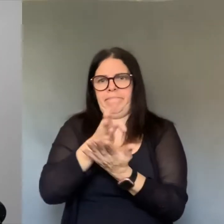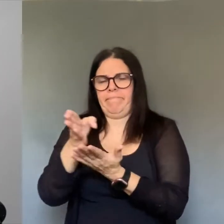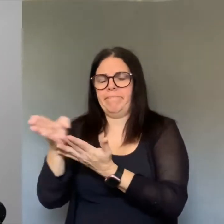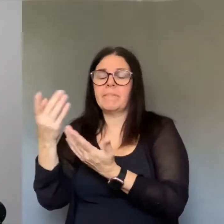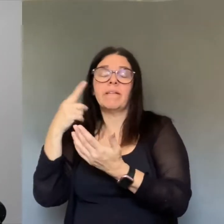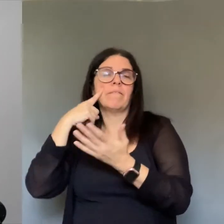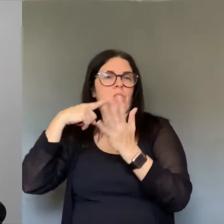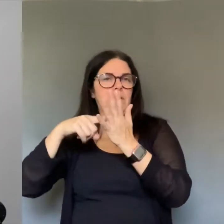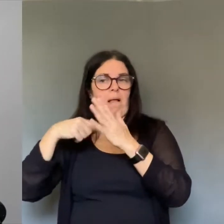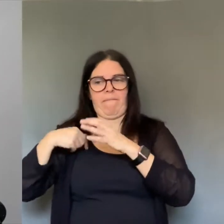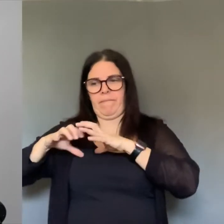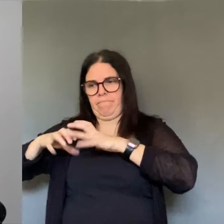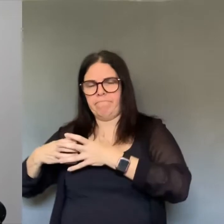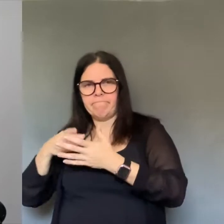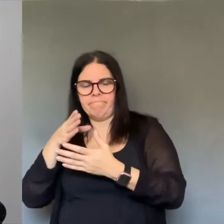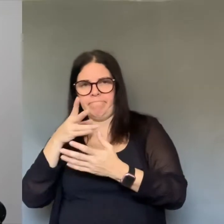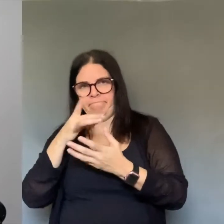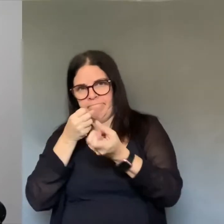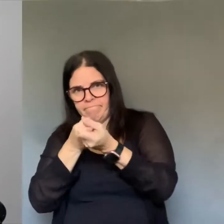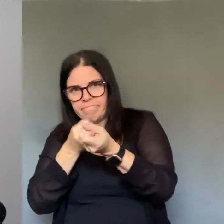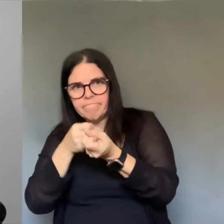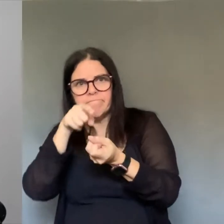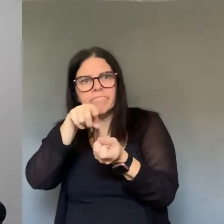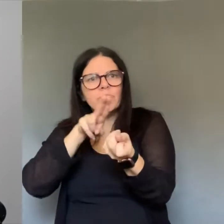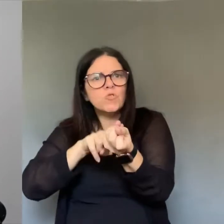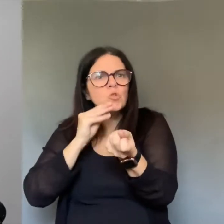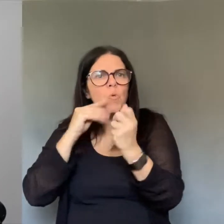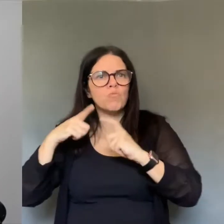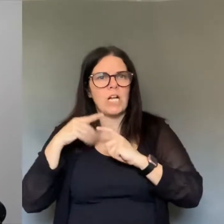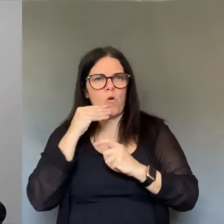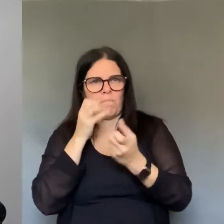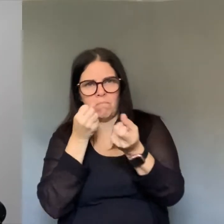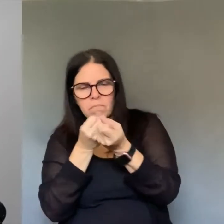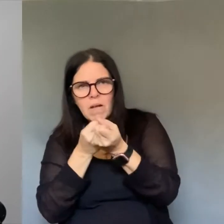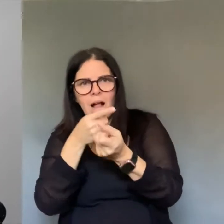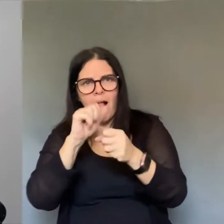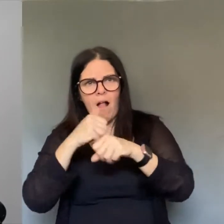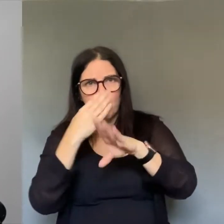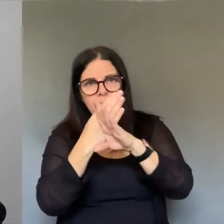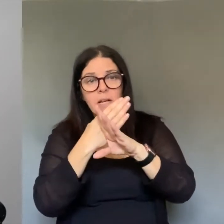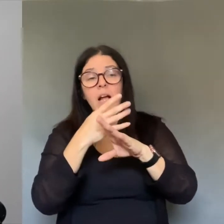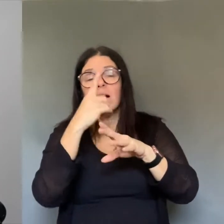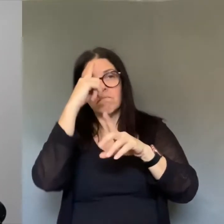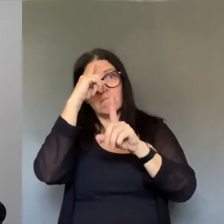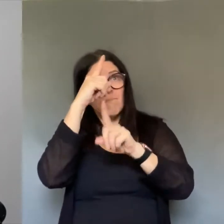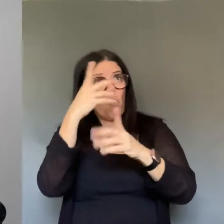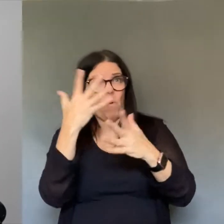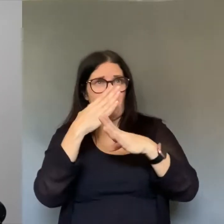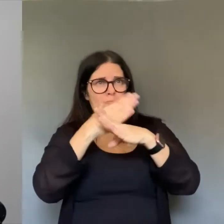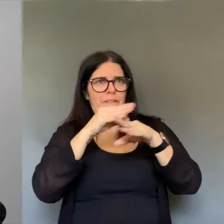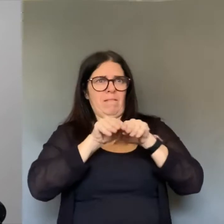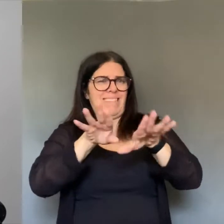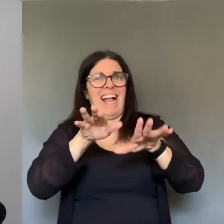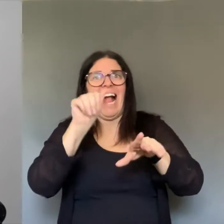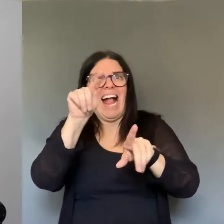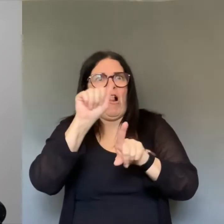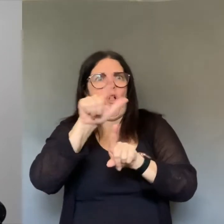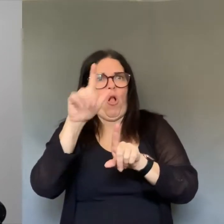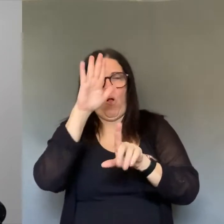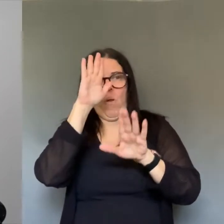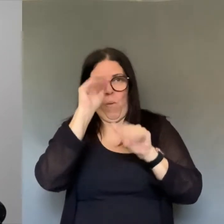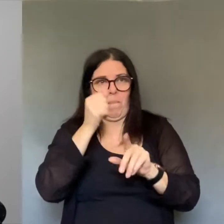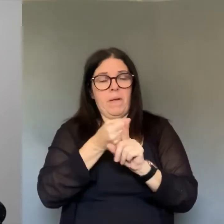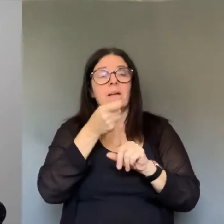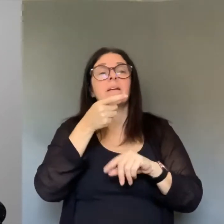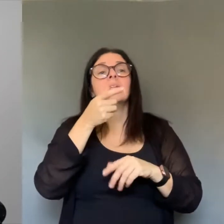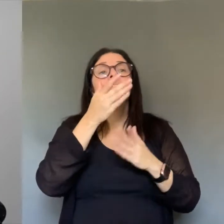I think there are multiple plans that are working right now. Our inspectors and our team are involved with the mass testing of all the long-term care